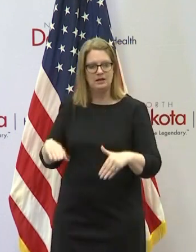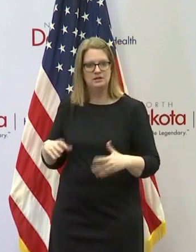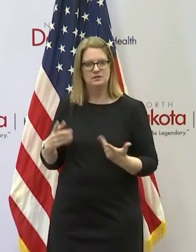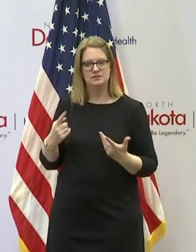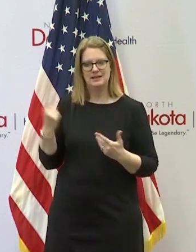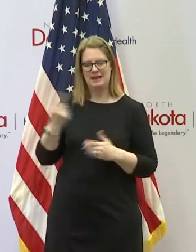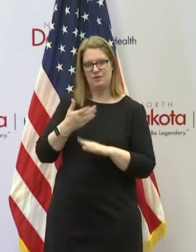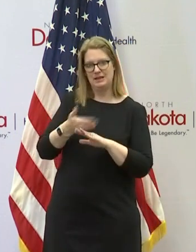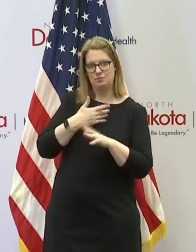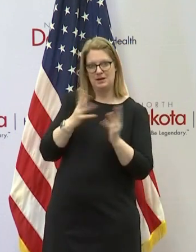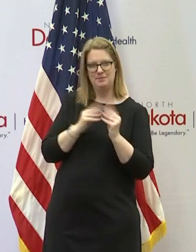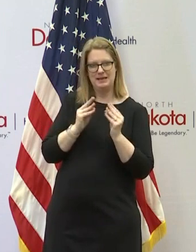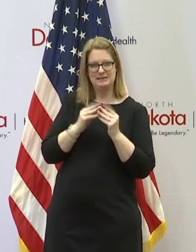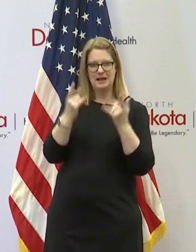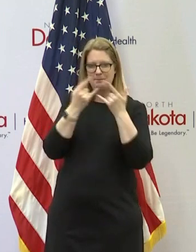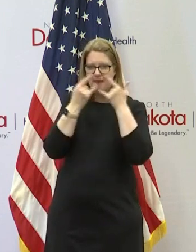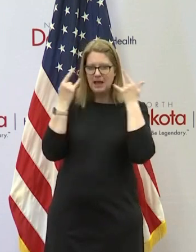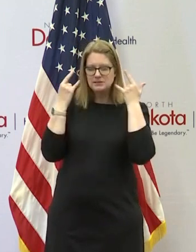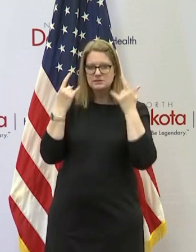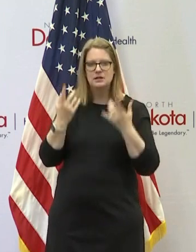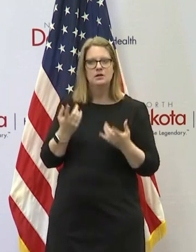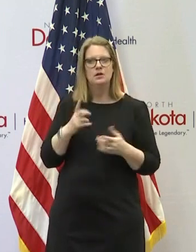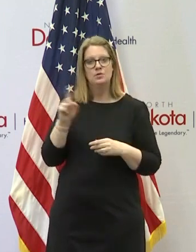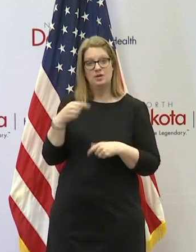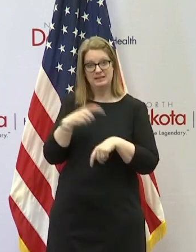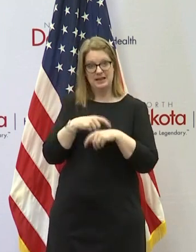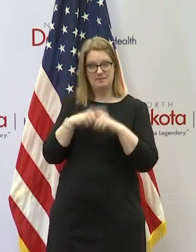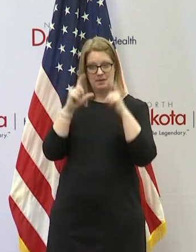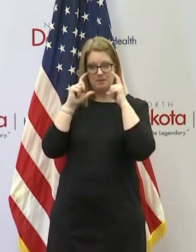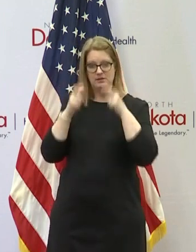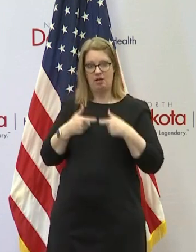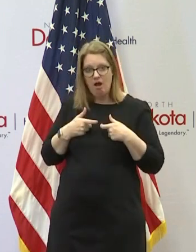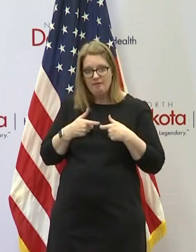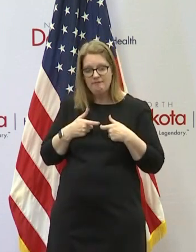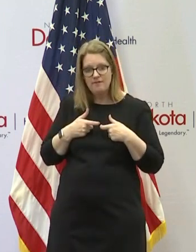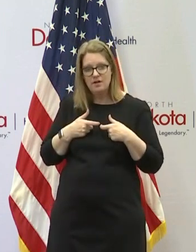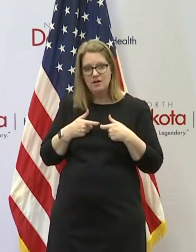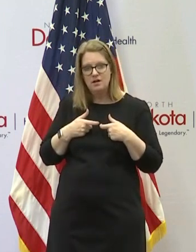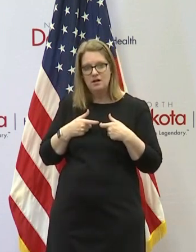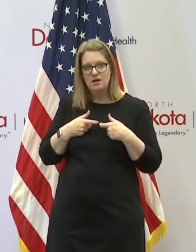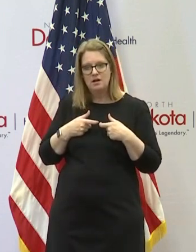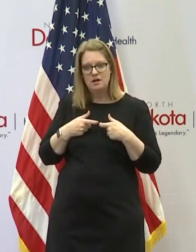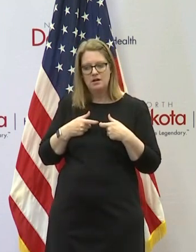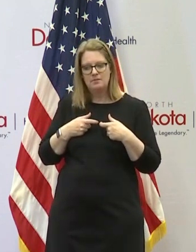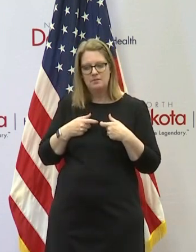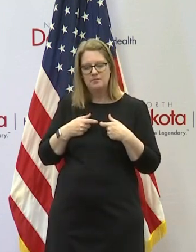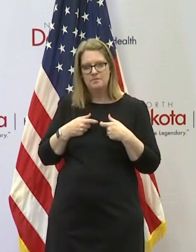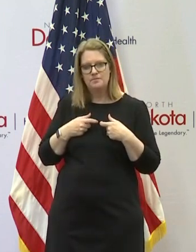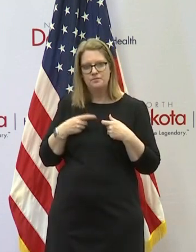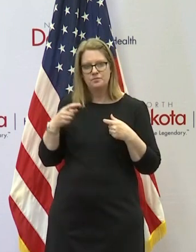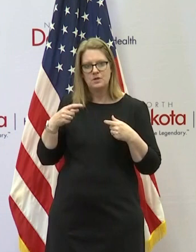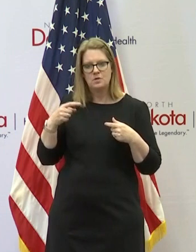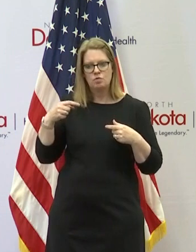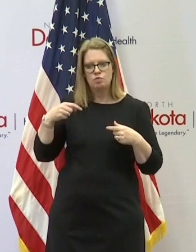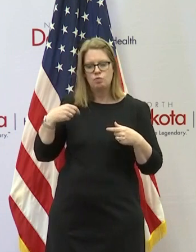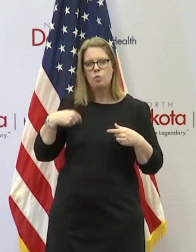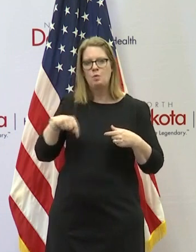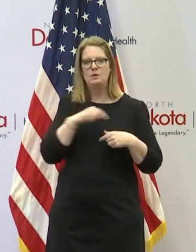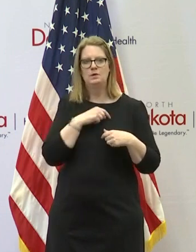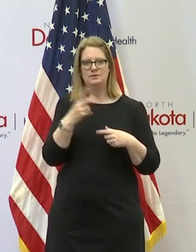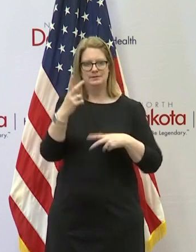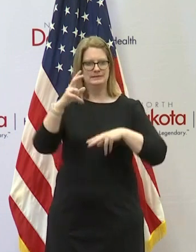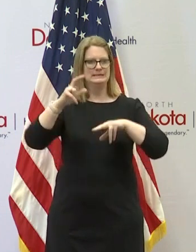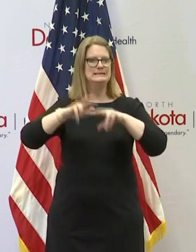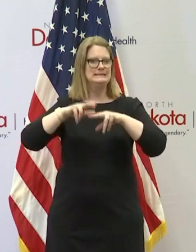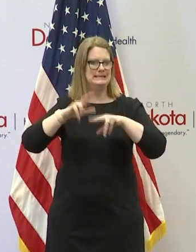in the pre-meetings had masks on. The only time the mask came off was actually when we were sitting, as you could